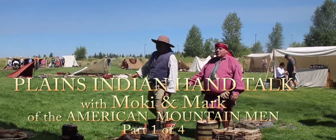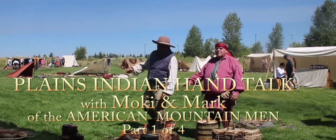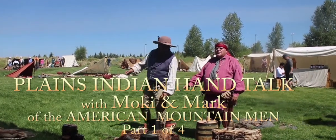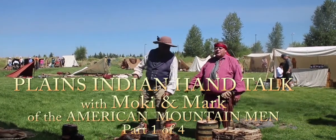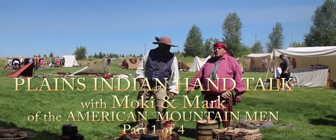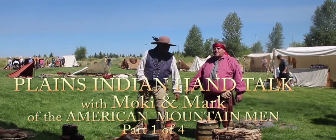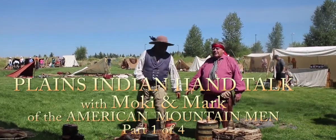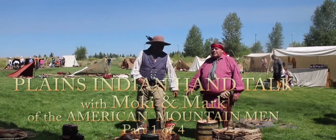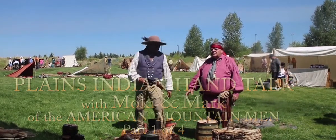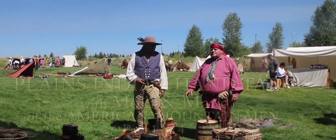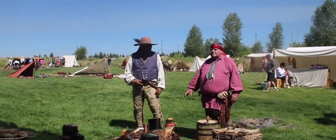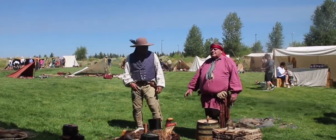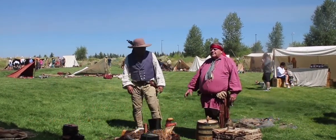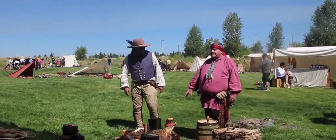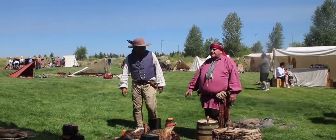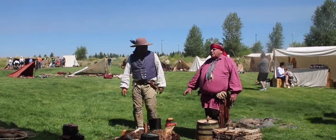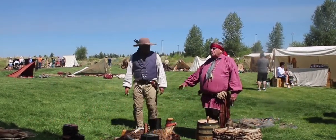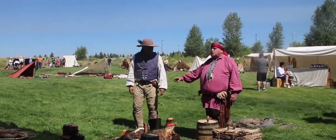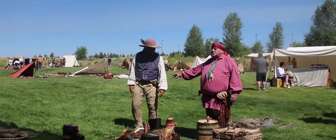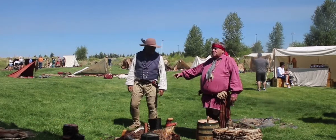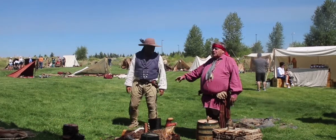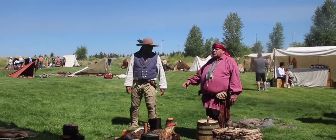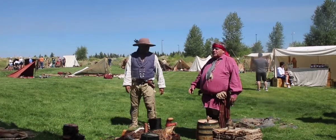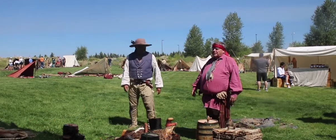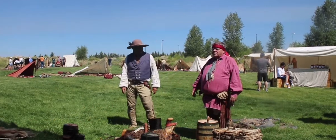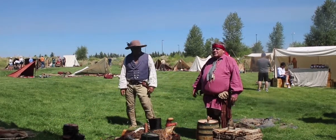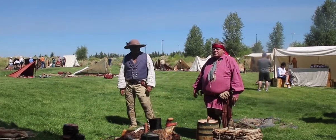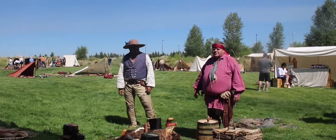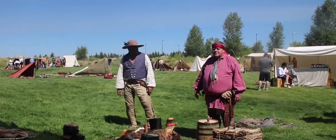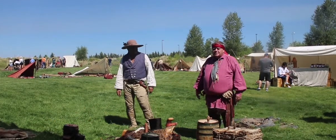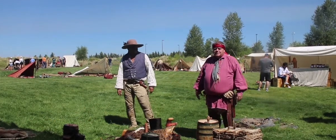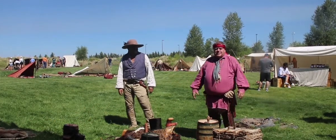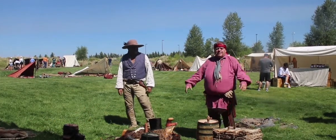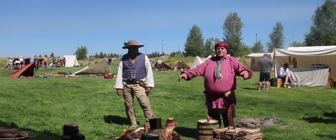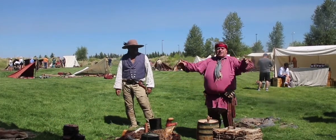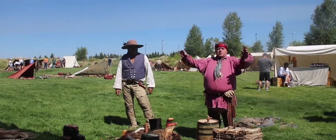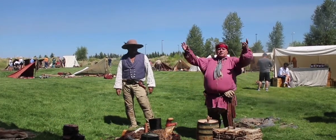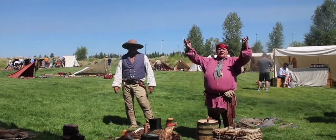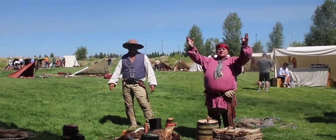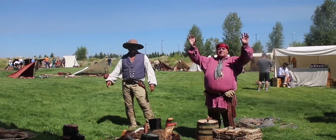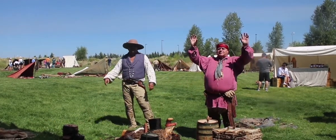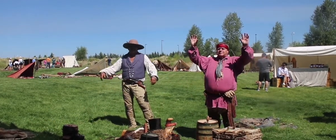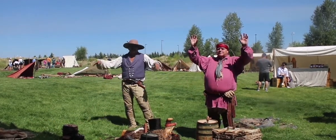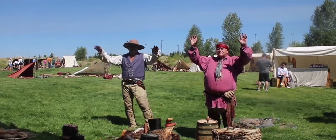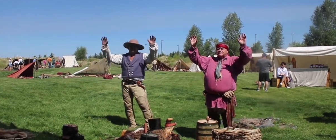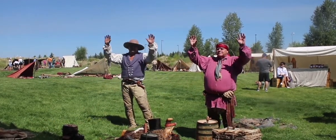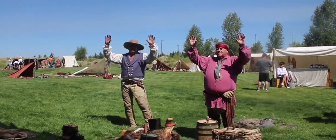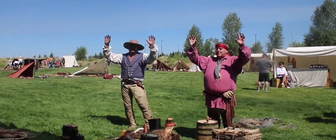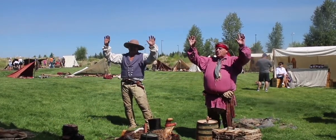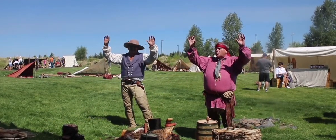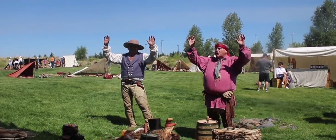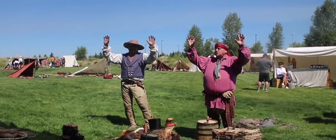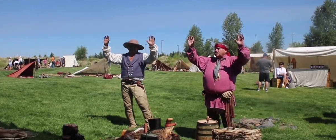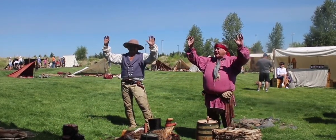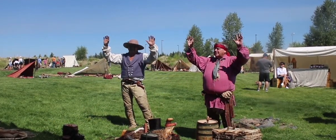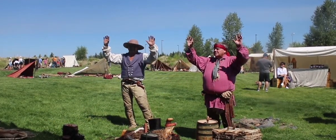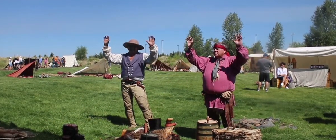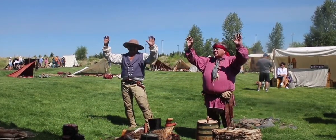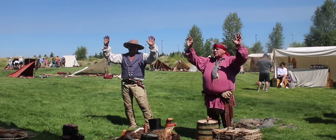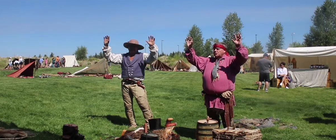minute, before we begin. We do this with 4th graders. Everybody hold your hands up. Have you all washed your hands? We don't